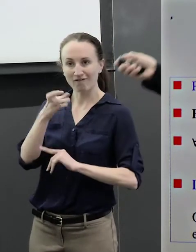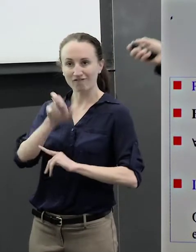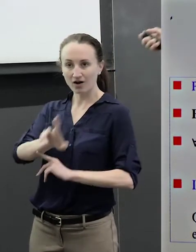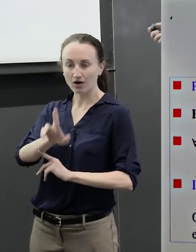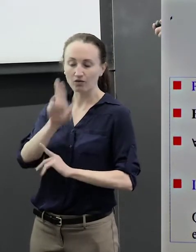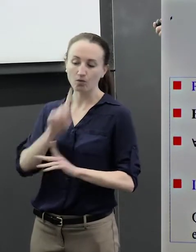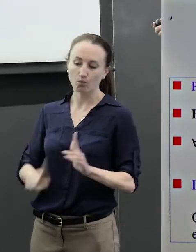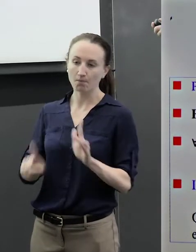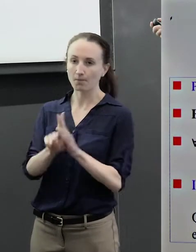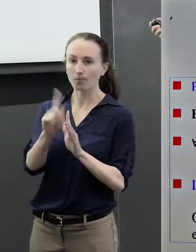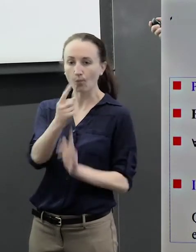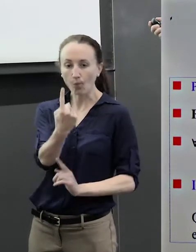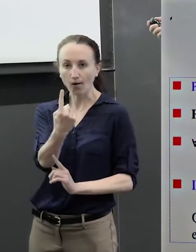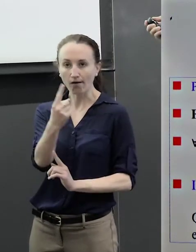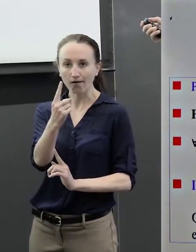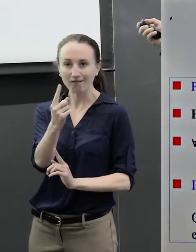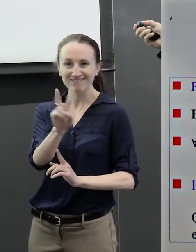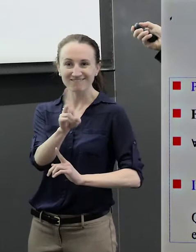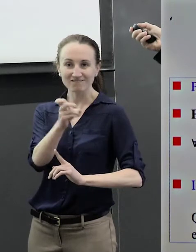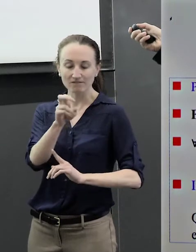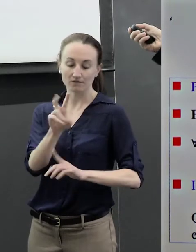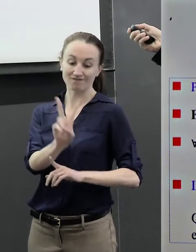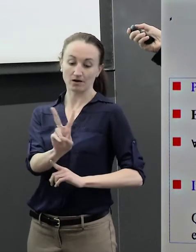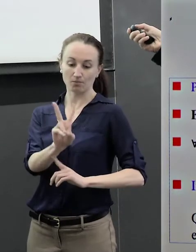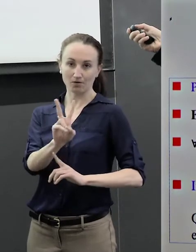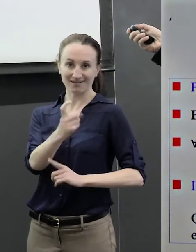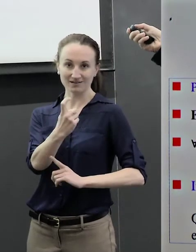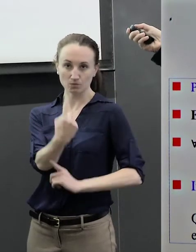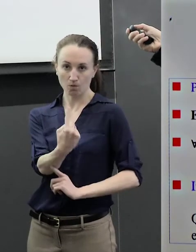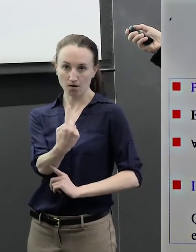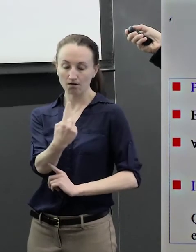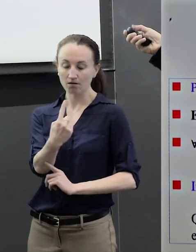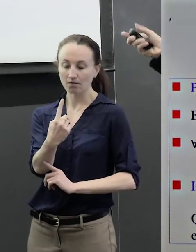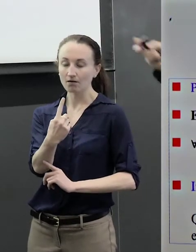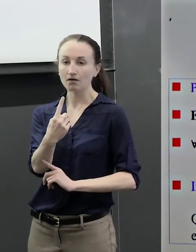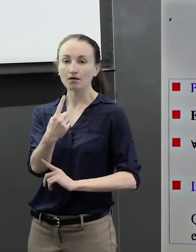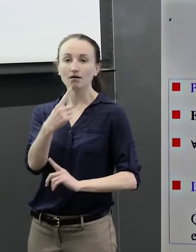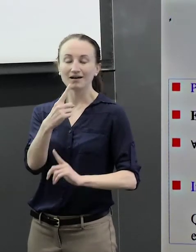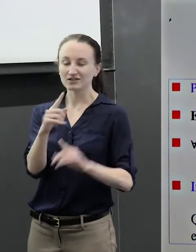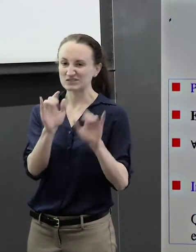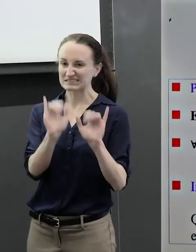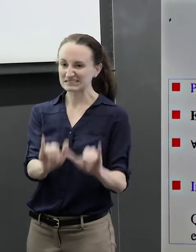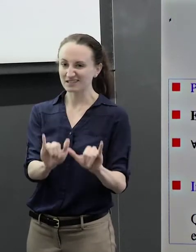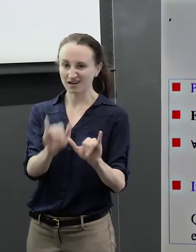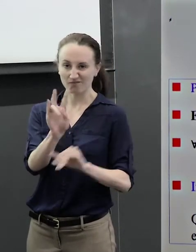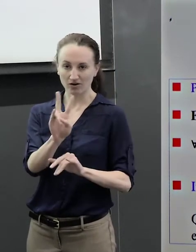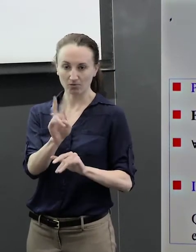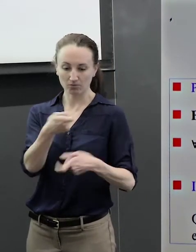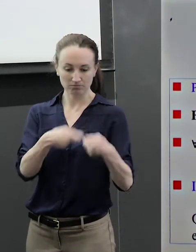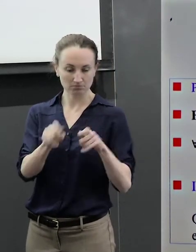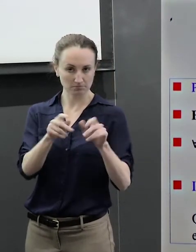x1 and the same variable x1 in that position. Okay? So that's the